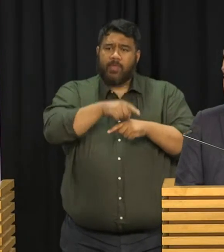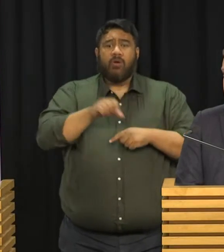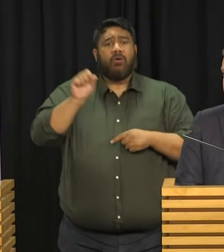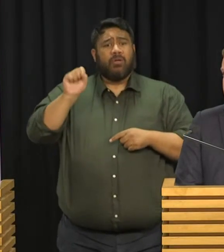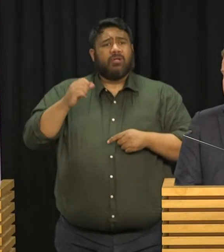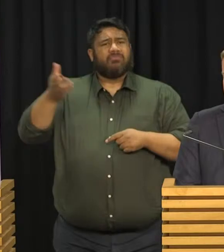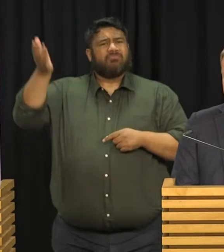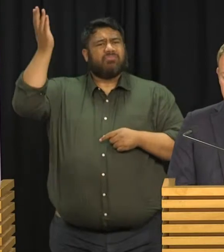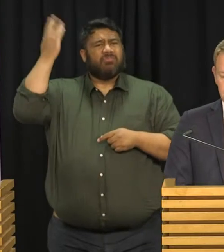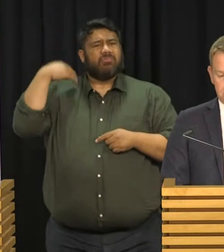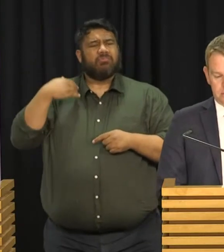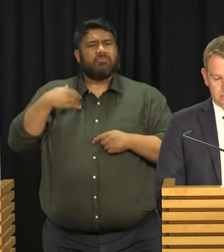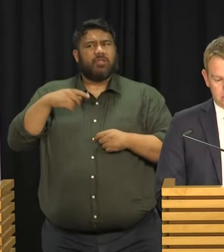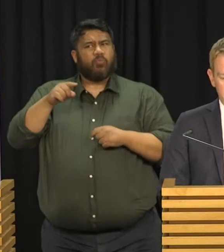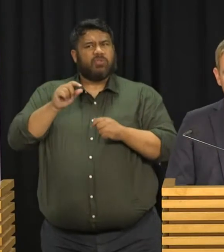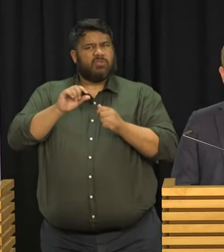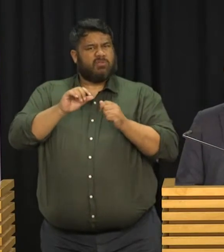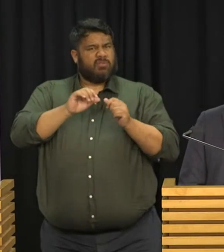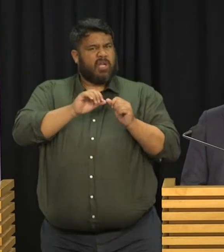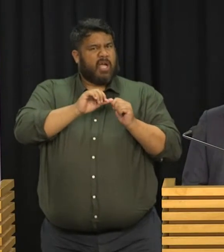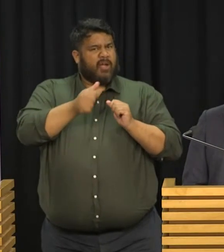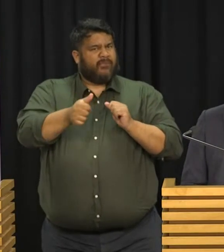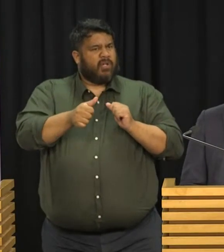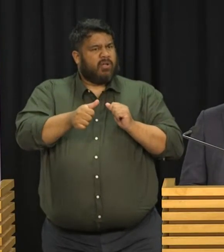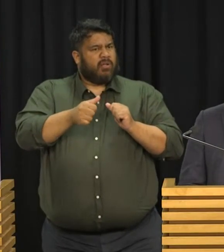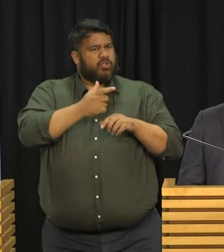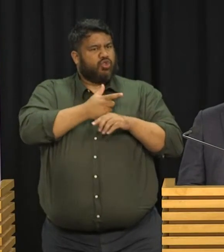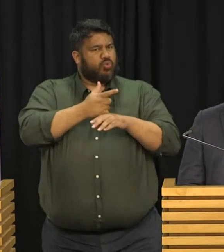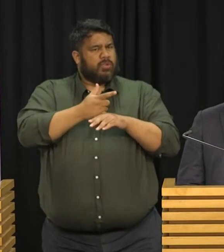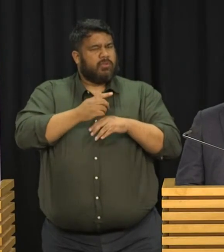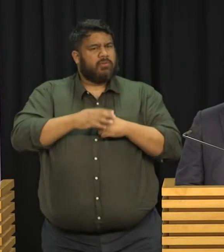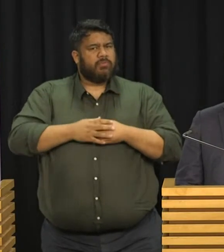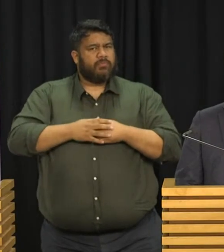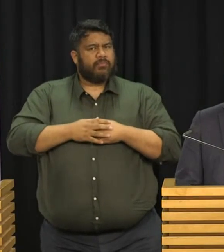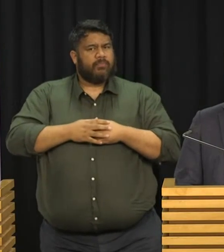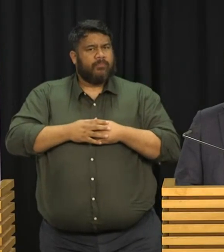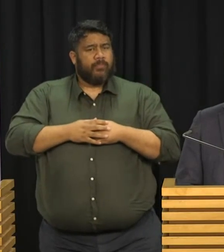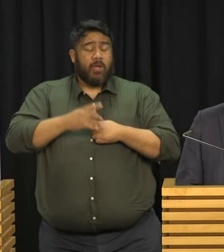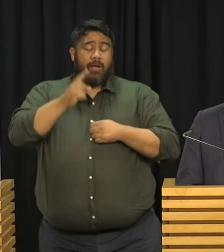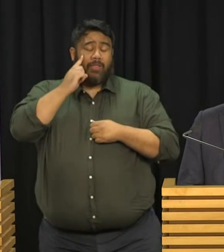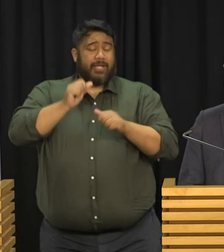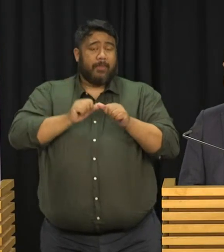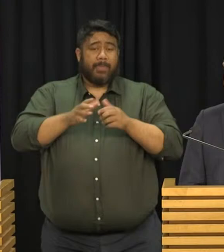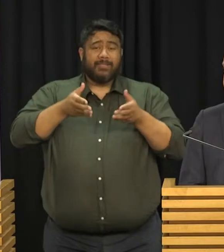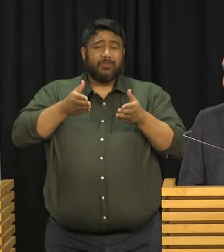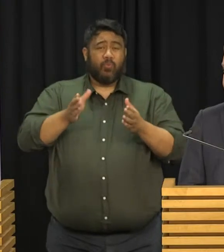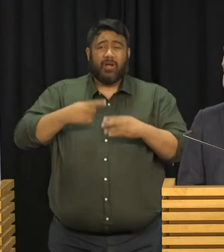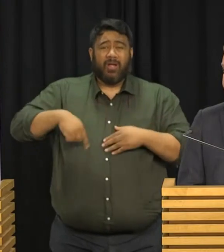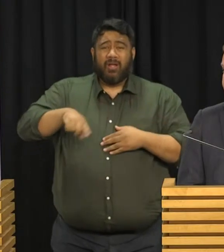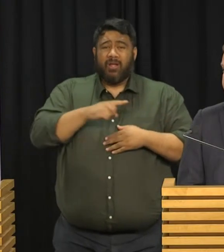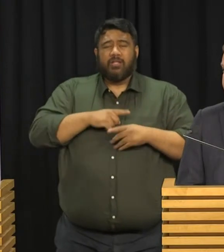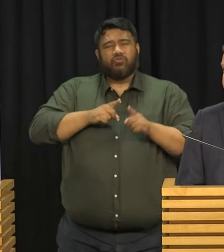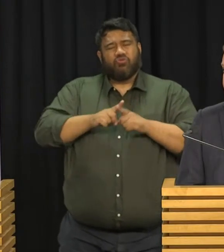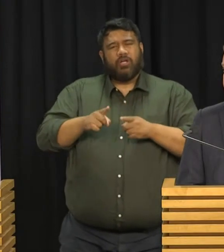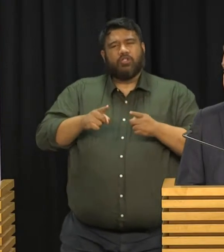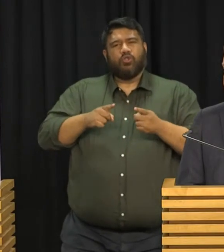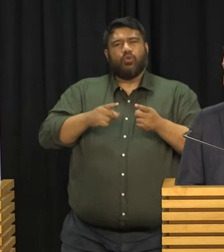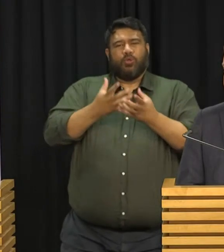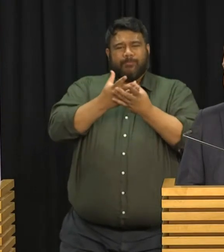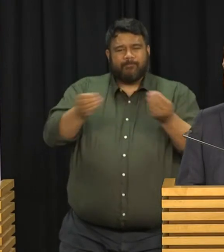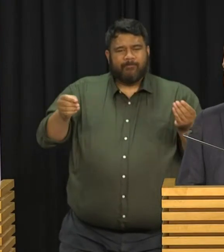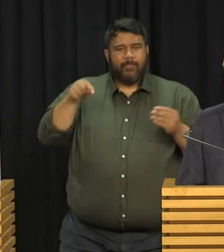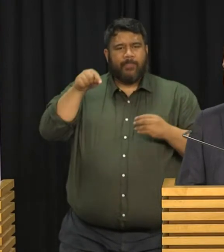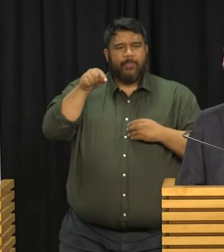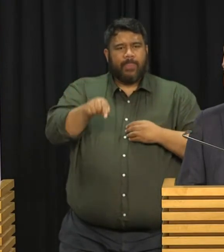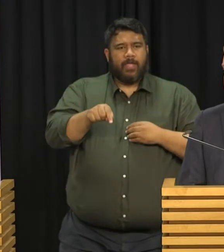was fairly close proximity to when I said I would. I still think the best avenue for us to continue to make progress there is,